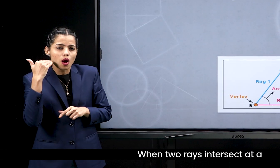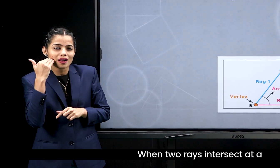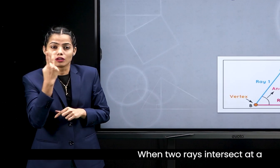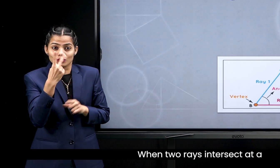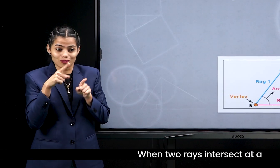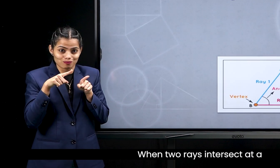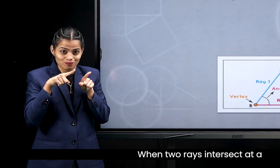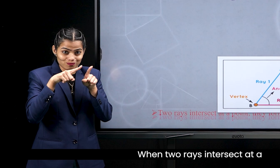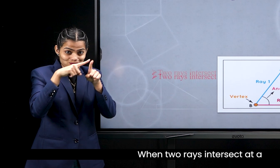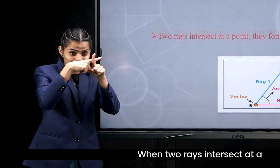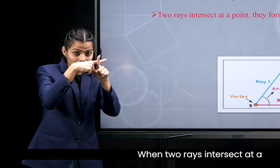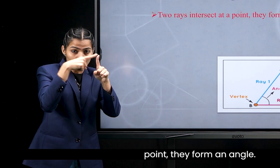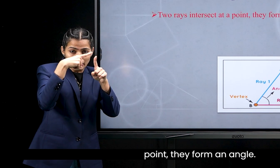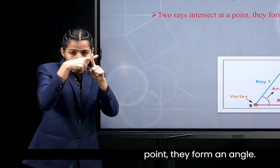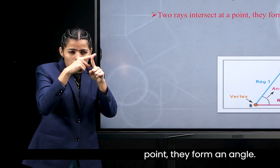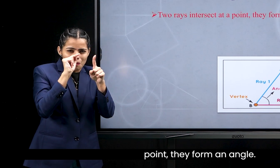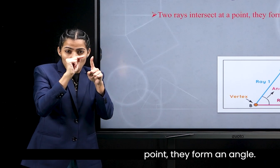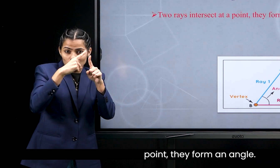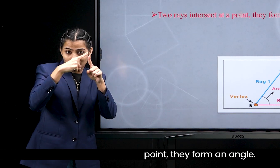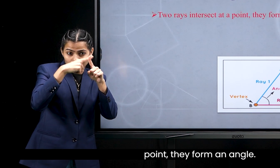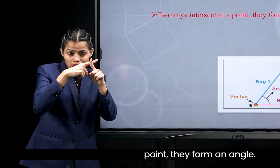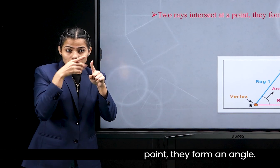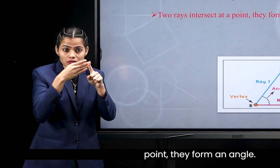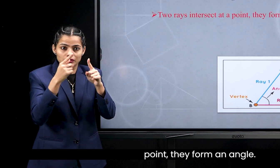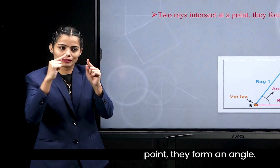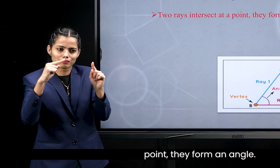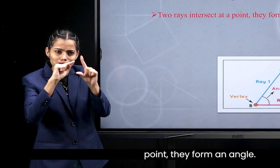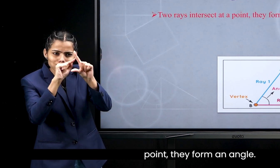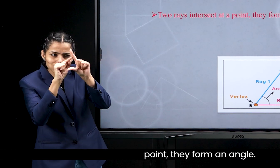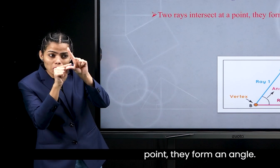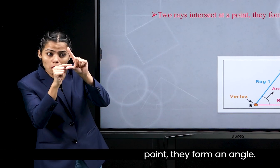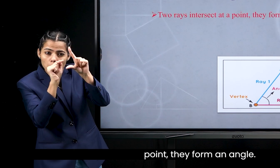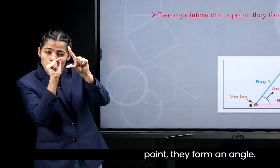When two rays intersect at a point, they form an angle.